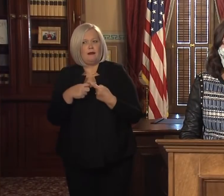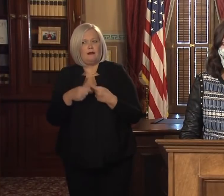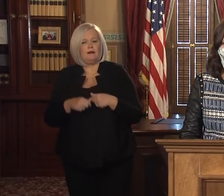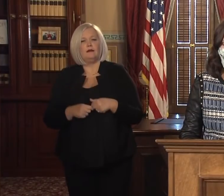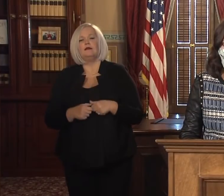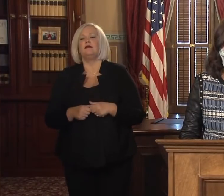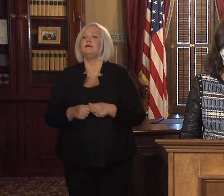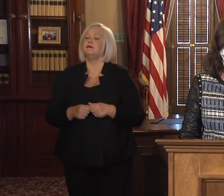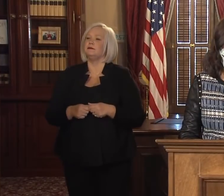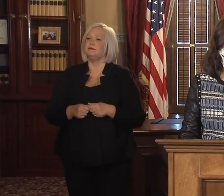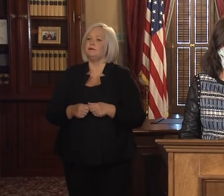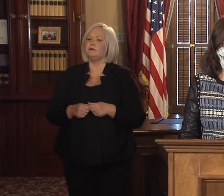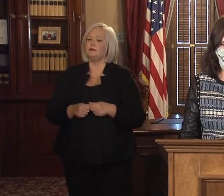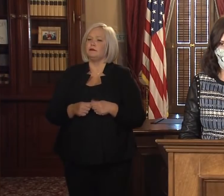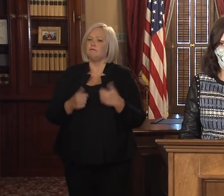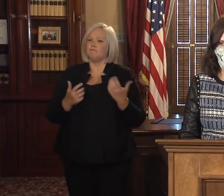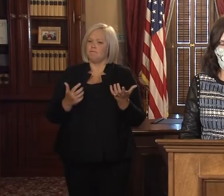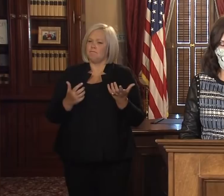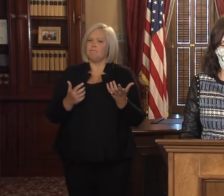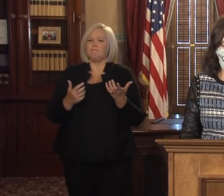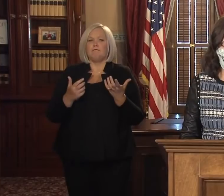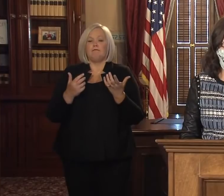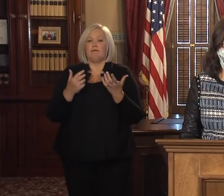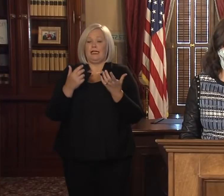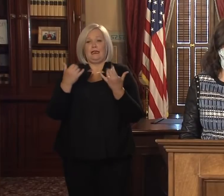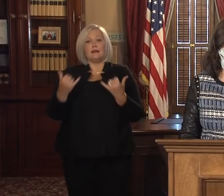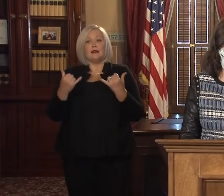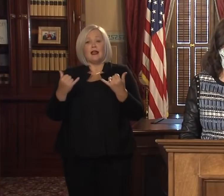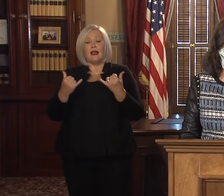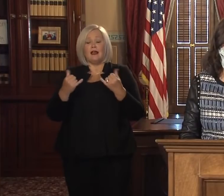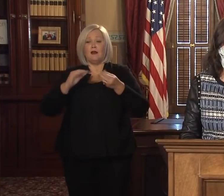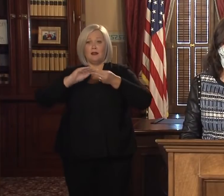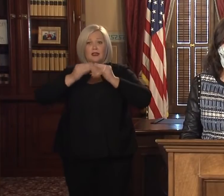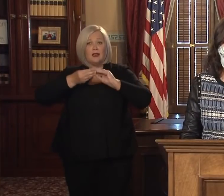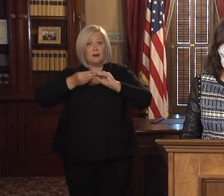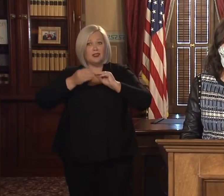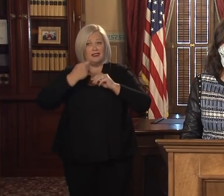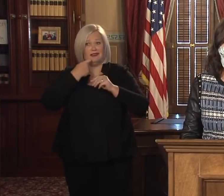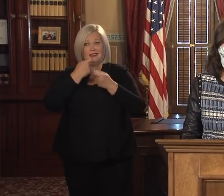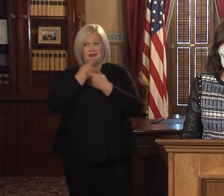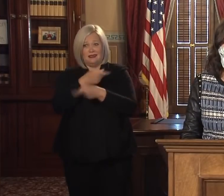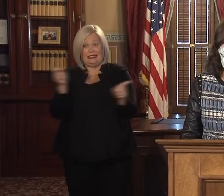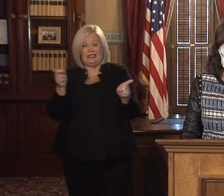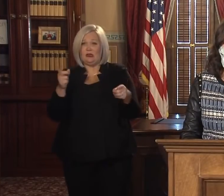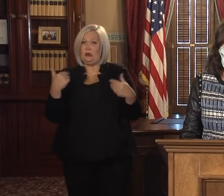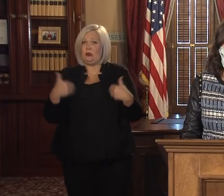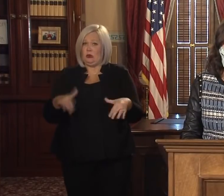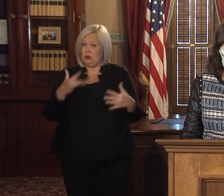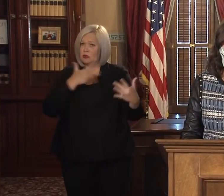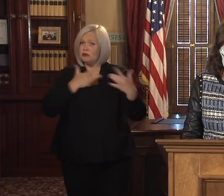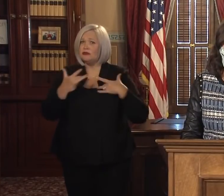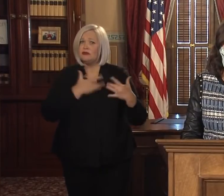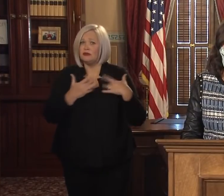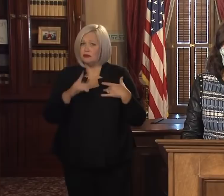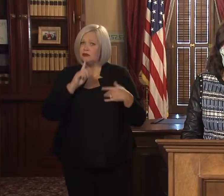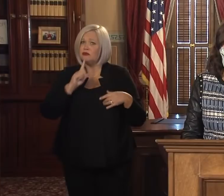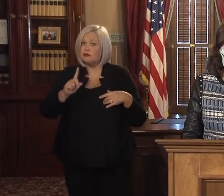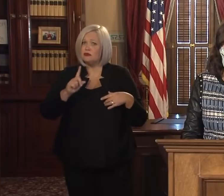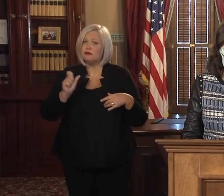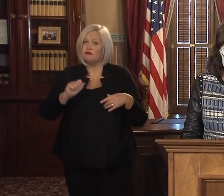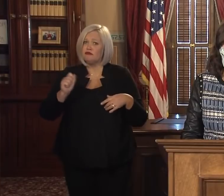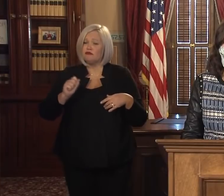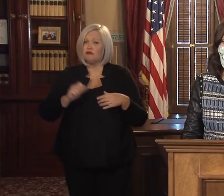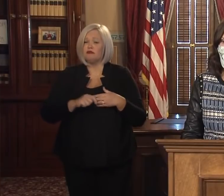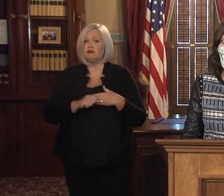at this juncture, I mean, the numbers that Dr. J just shared are very alarming, and I think that something that